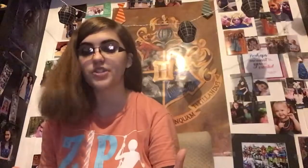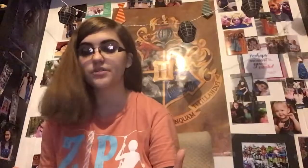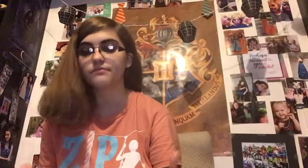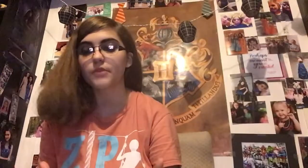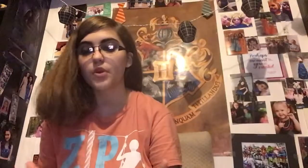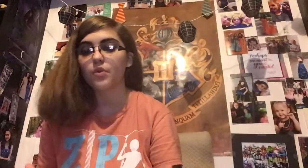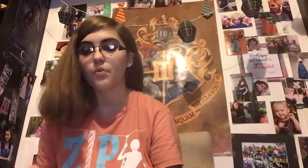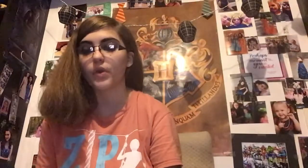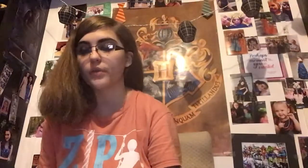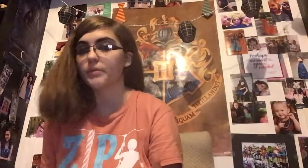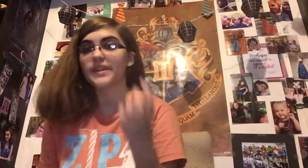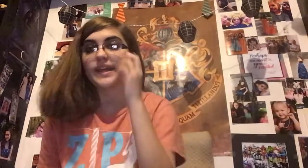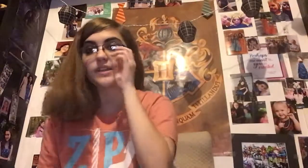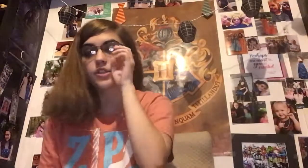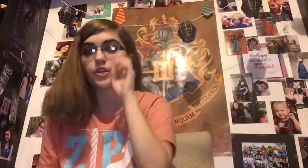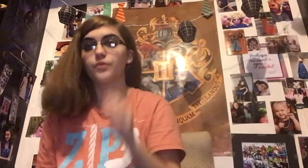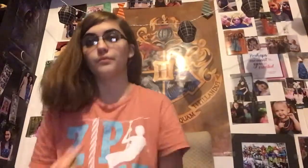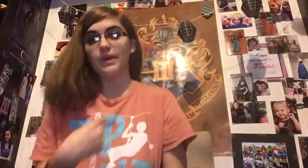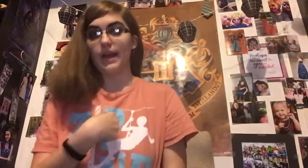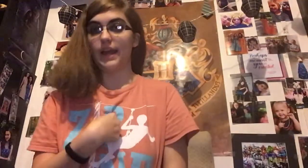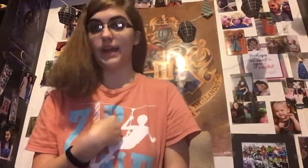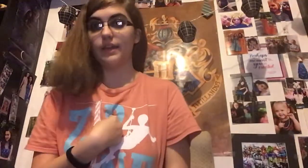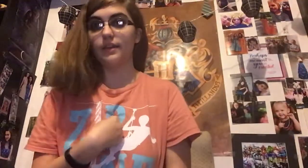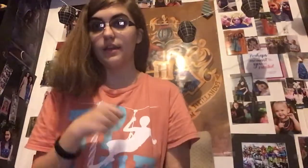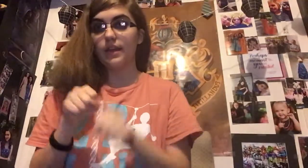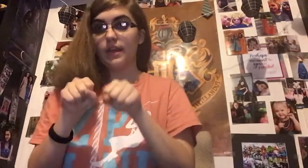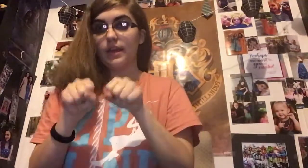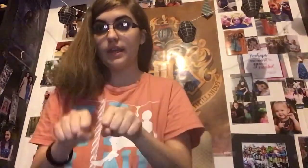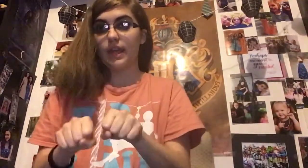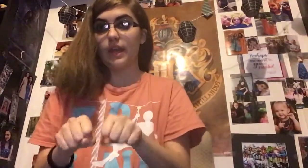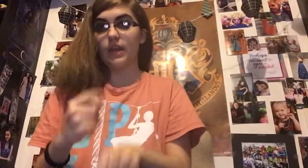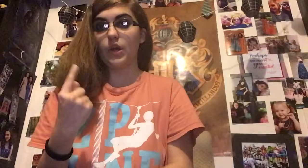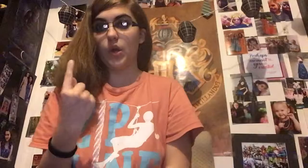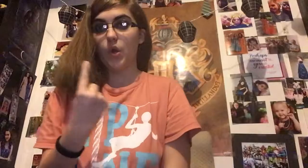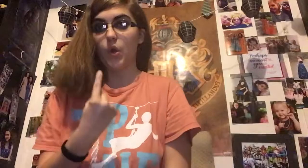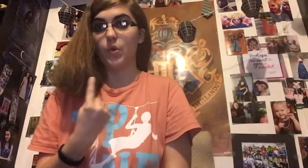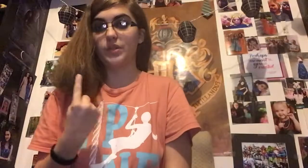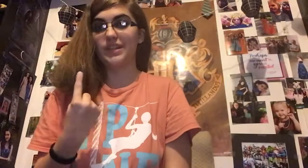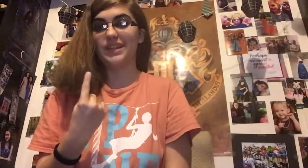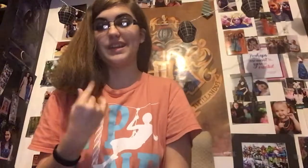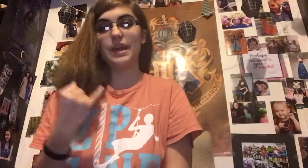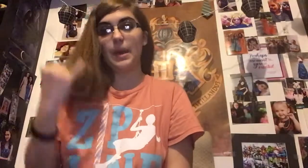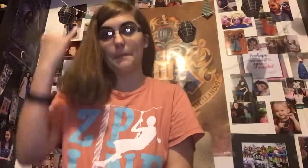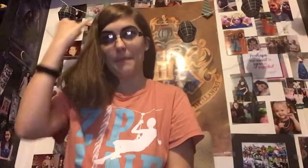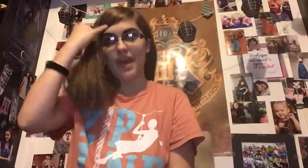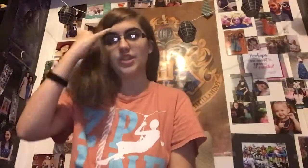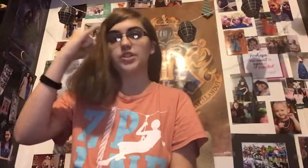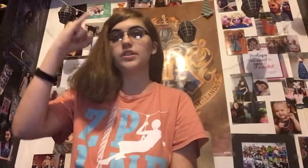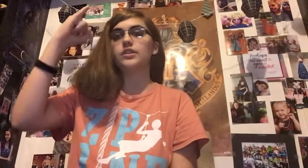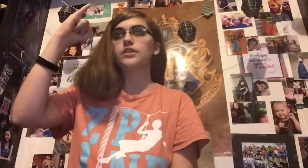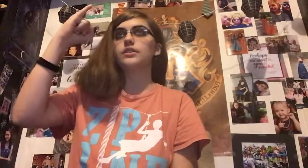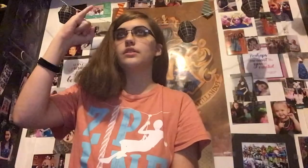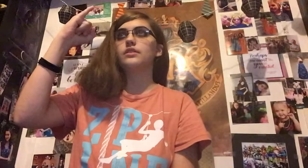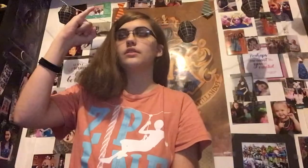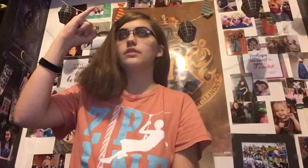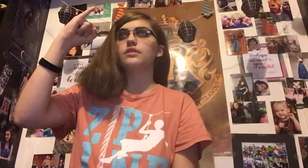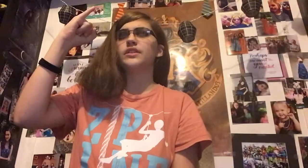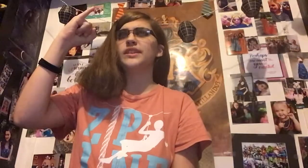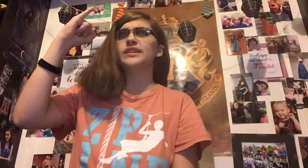imagine what it would be like. So I can only imagine. Think that